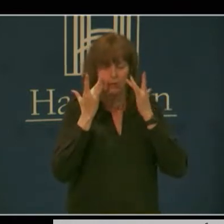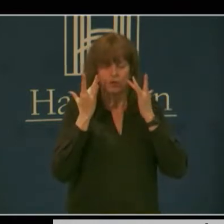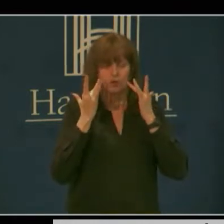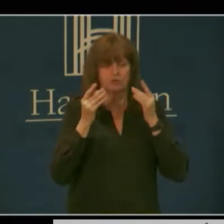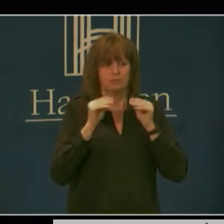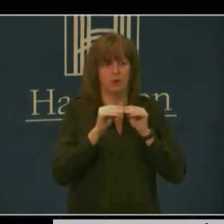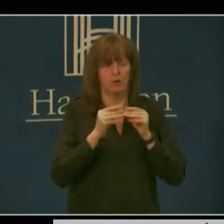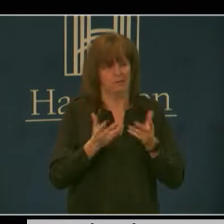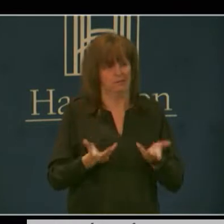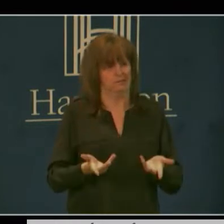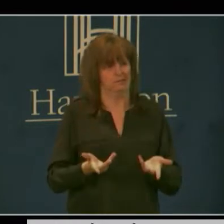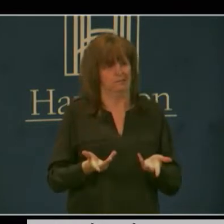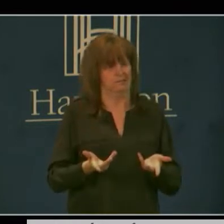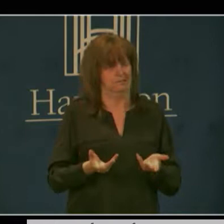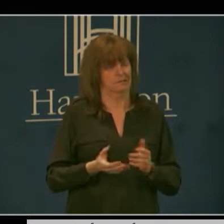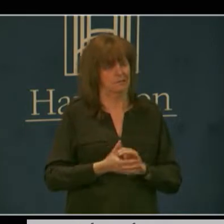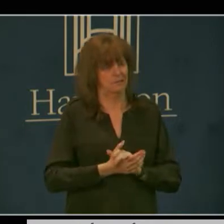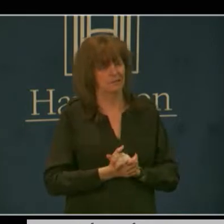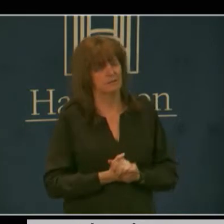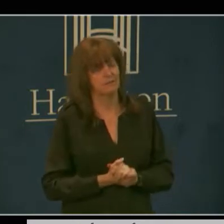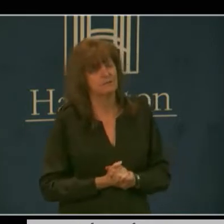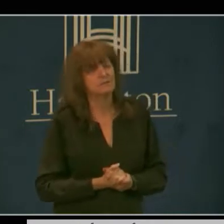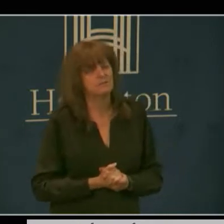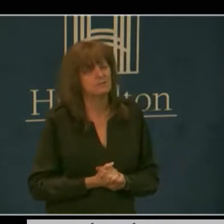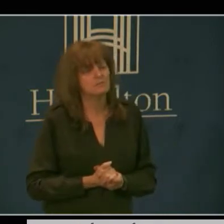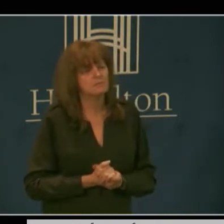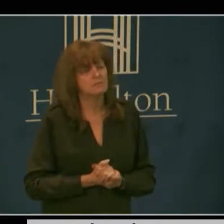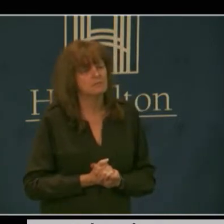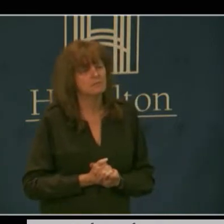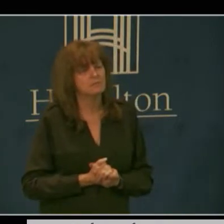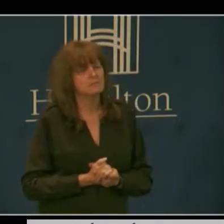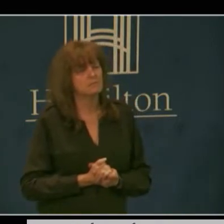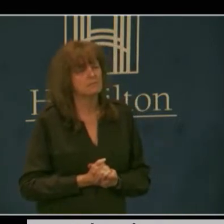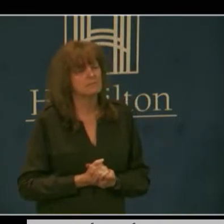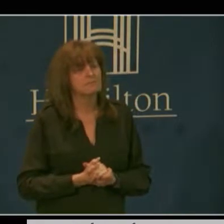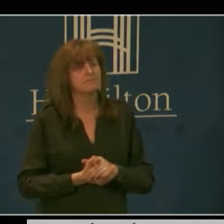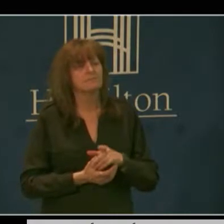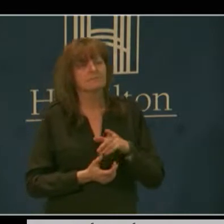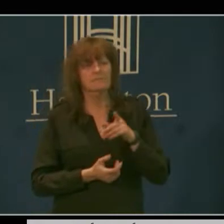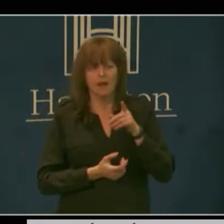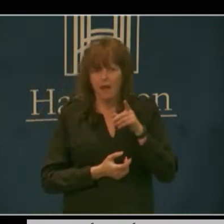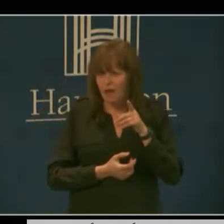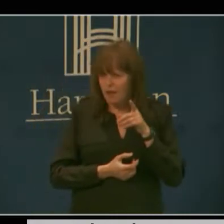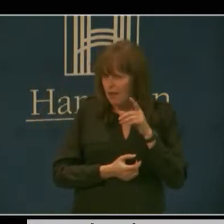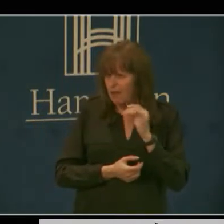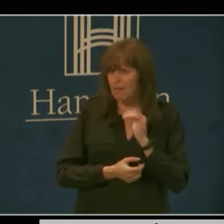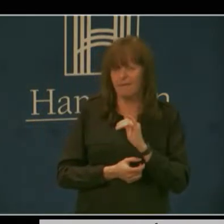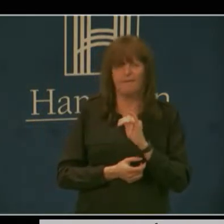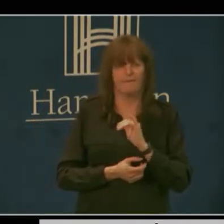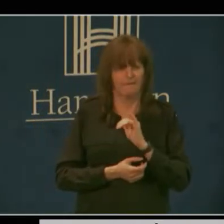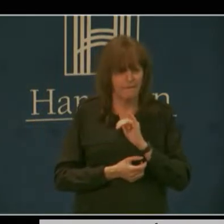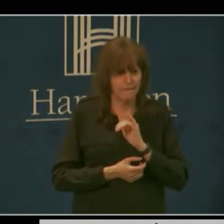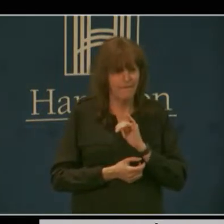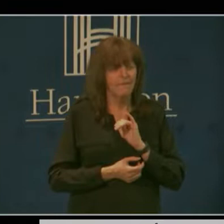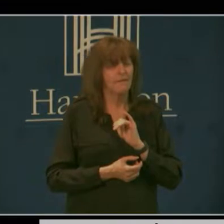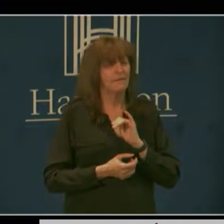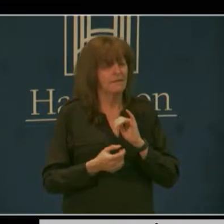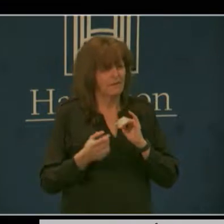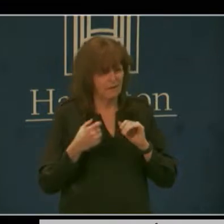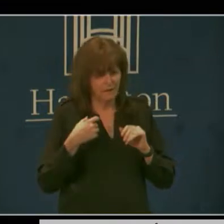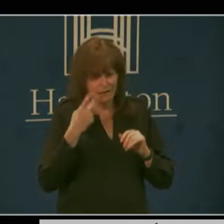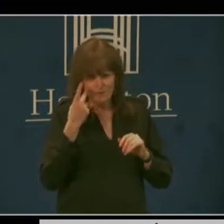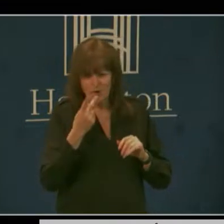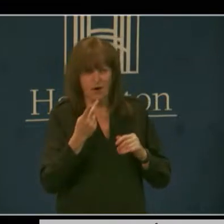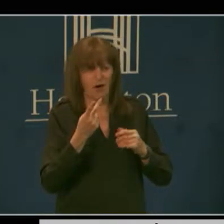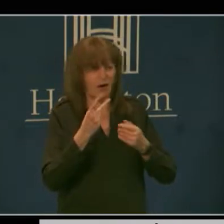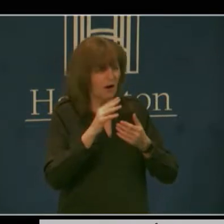decrease your risk. And I guess I have seen there are proper hand washing techniques on the internet. I know they're going through Twitter. I think